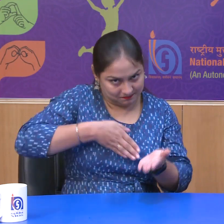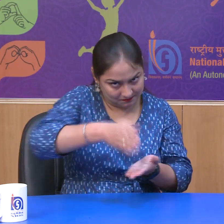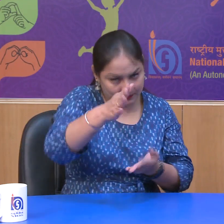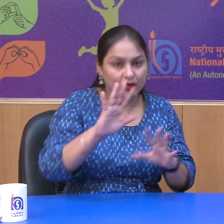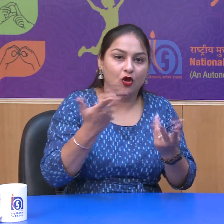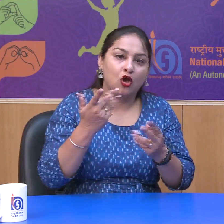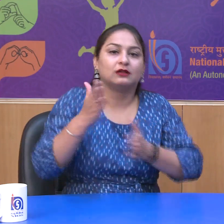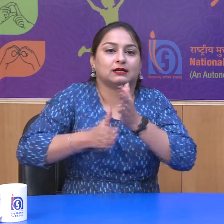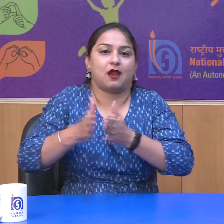by rail.